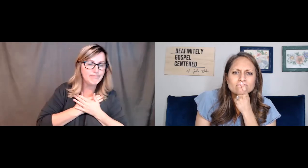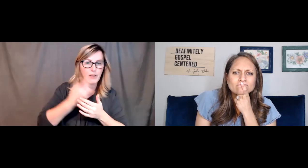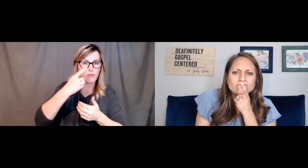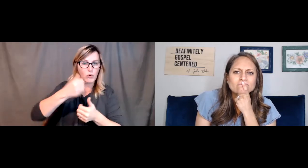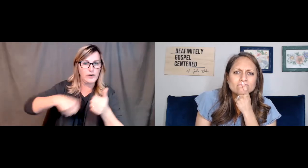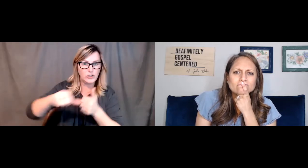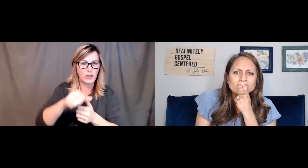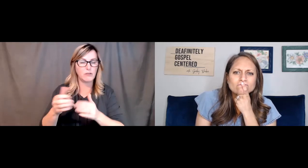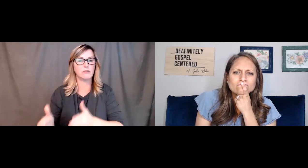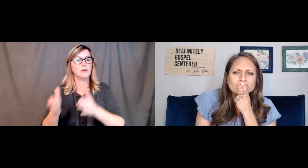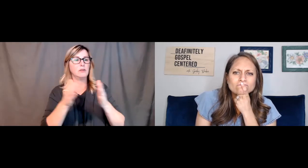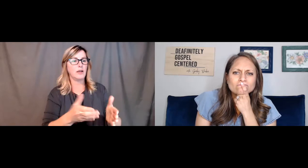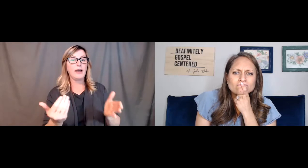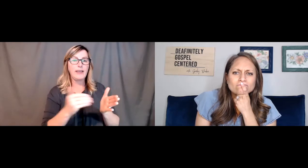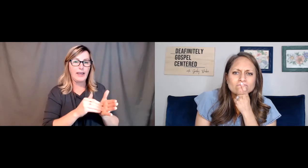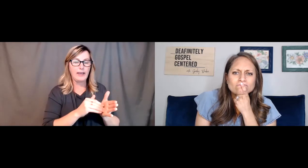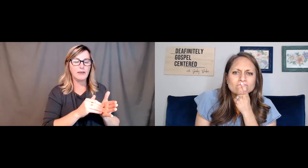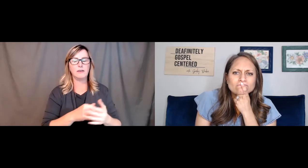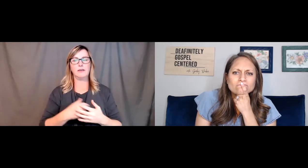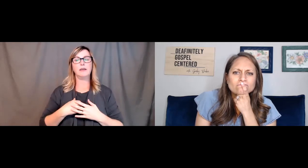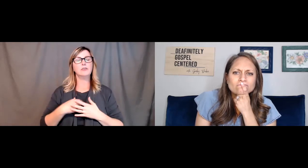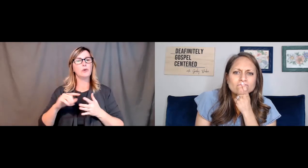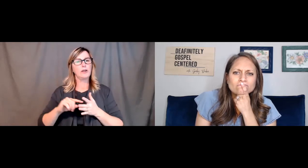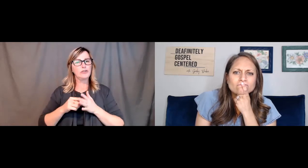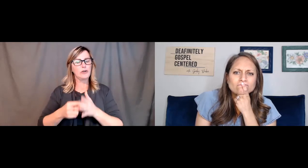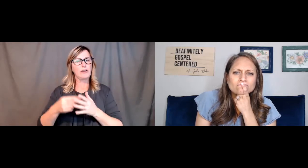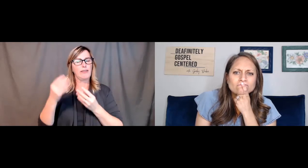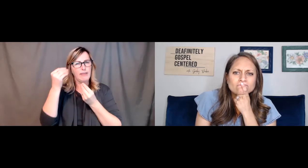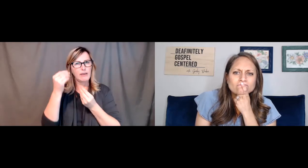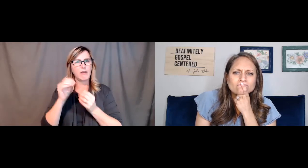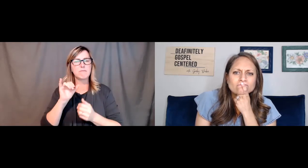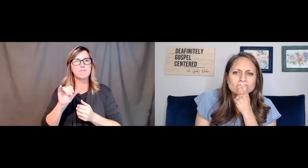been saying that we've lost this ability to have mercy on each other.